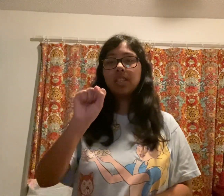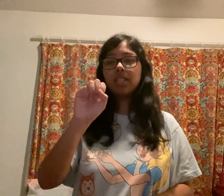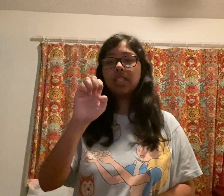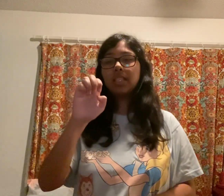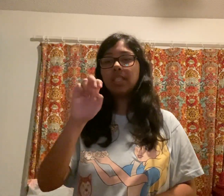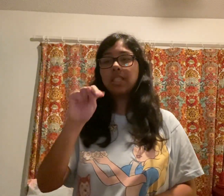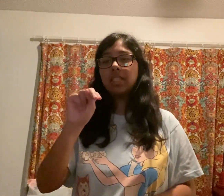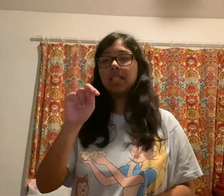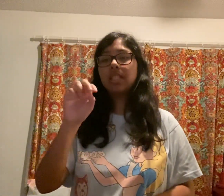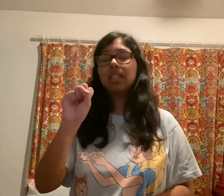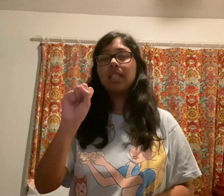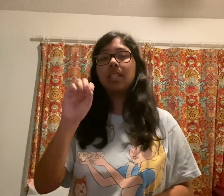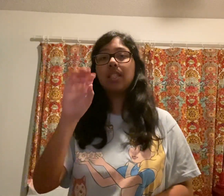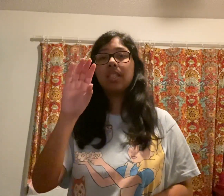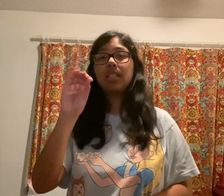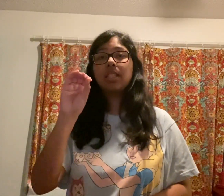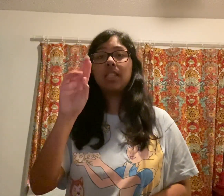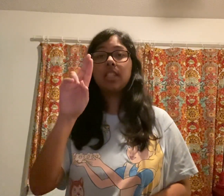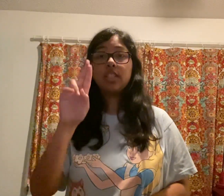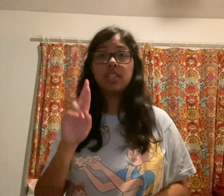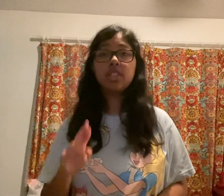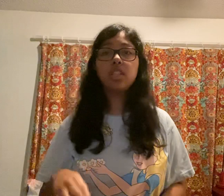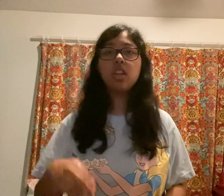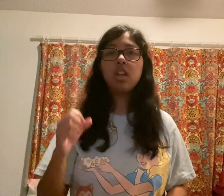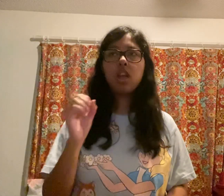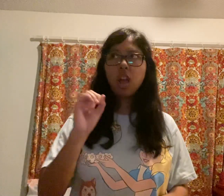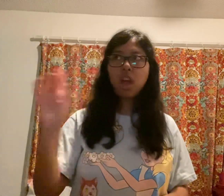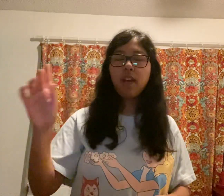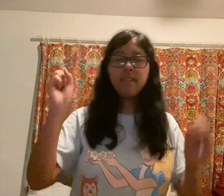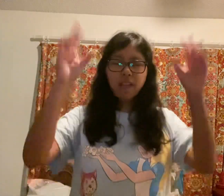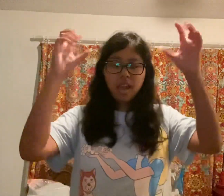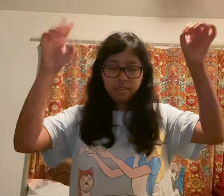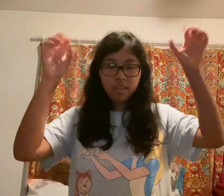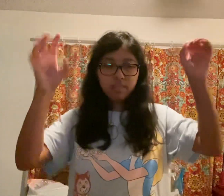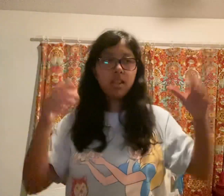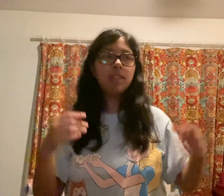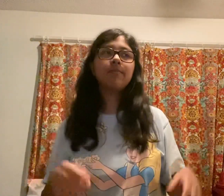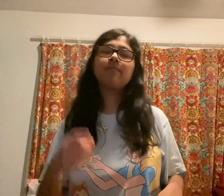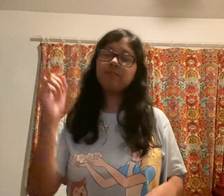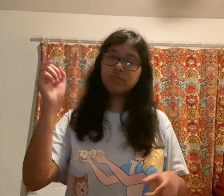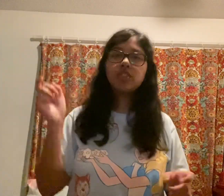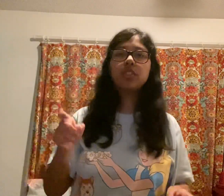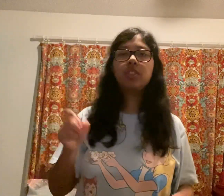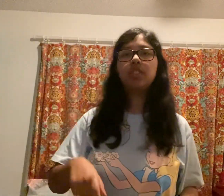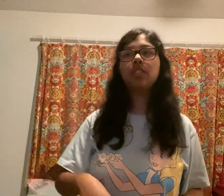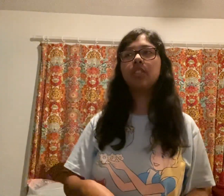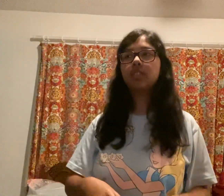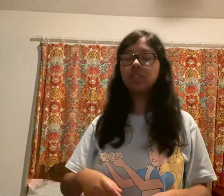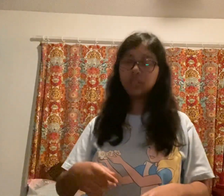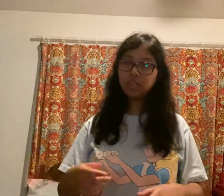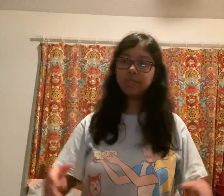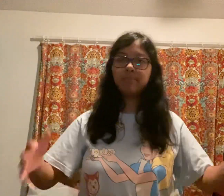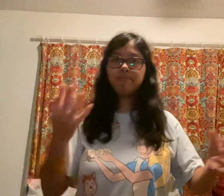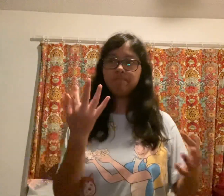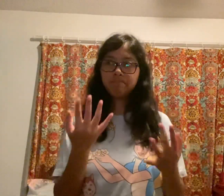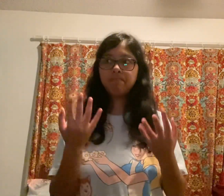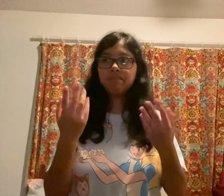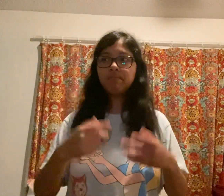scanned with a wand. Once this procedure is complete, you are free to put back on your shoes, belt, and put the change back in